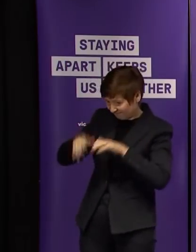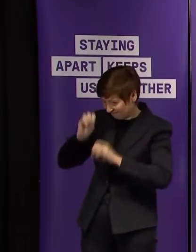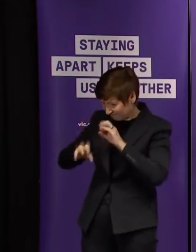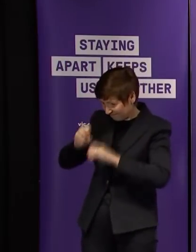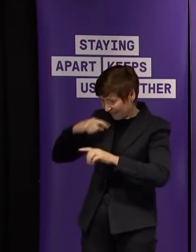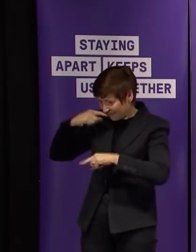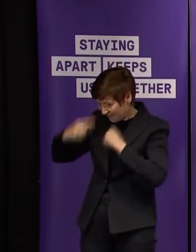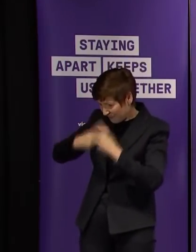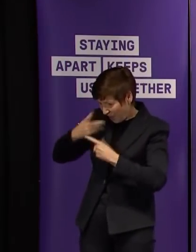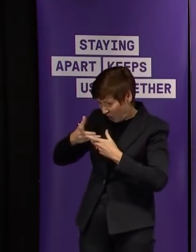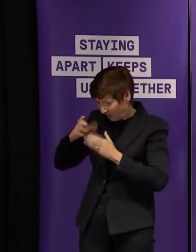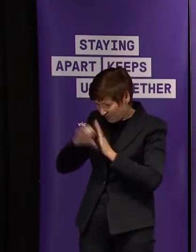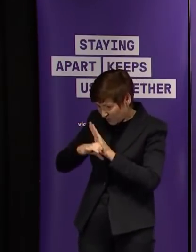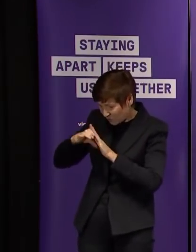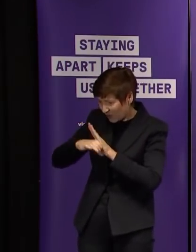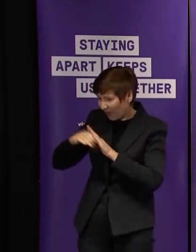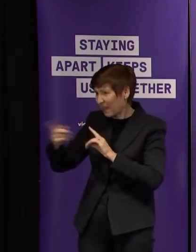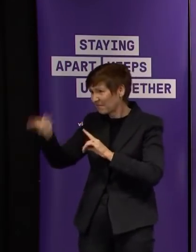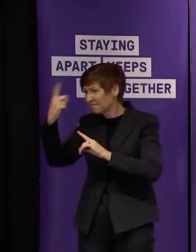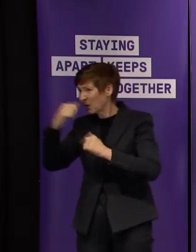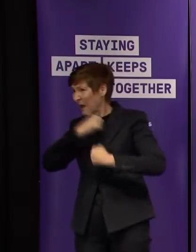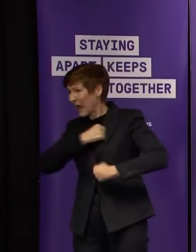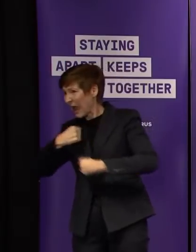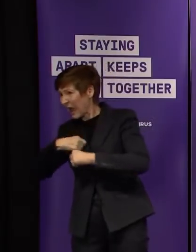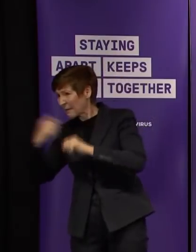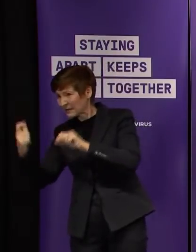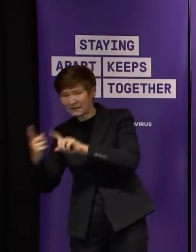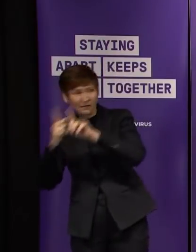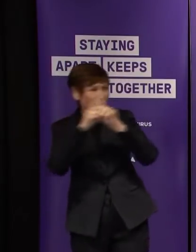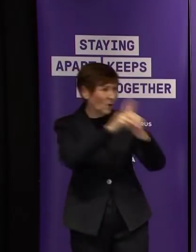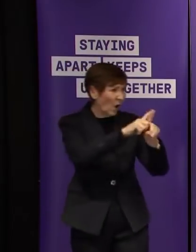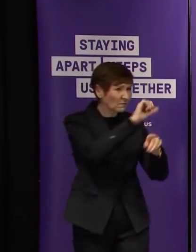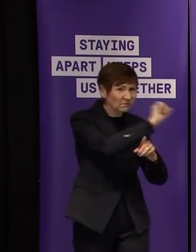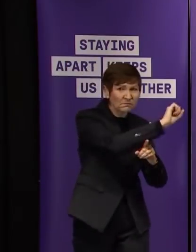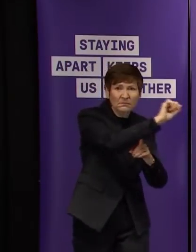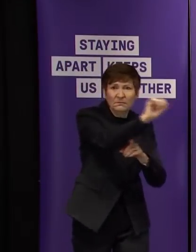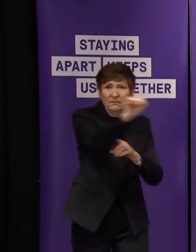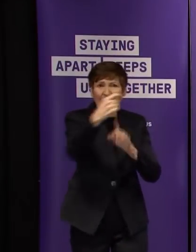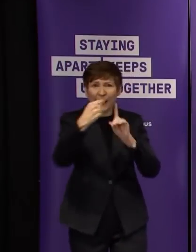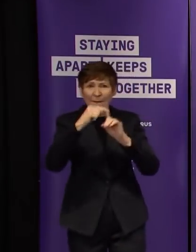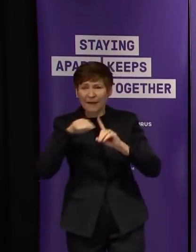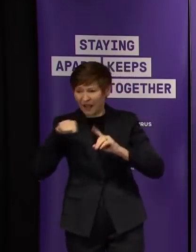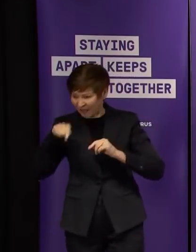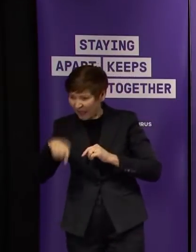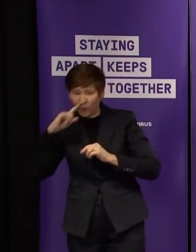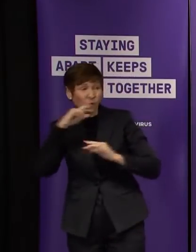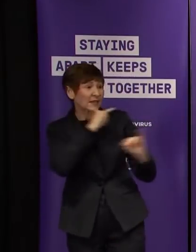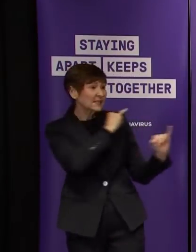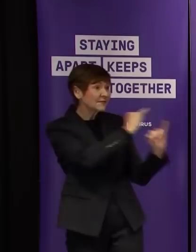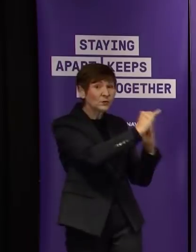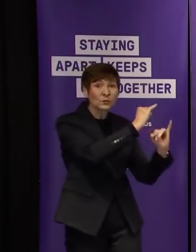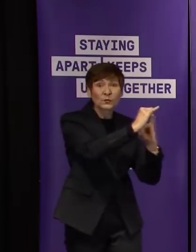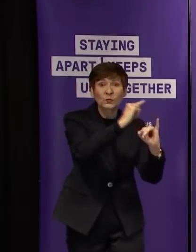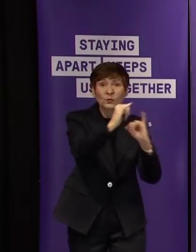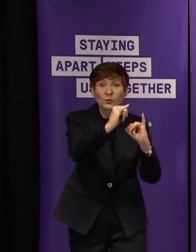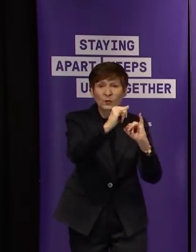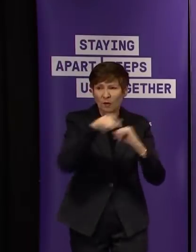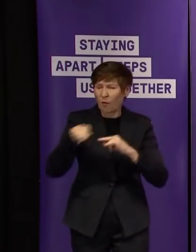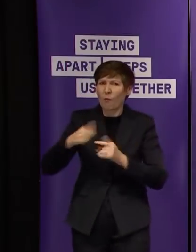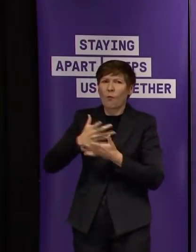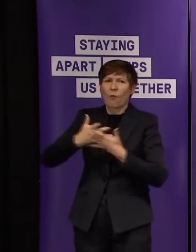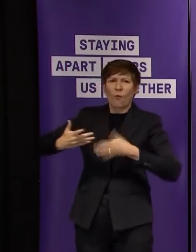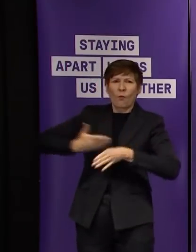doing an amazing job. But if you go and ask them to chase 400 or 500 cases a day and a couple of thousand close